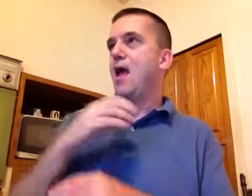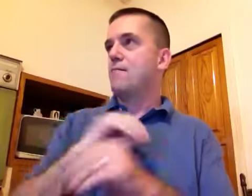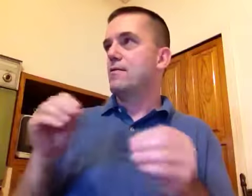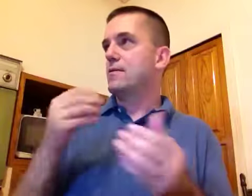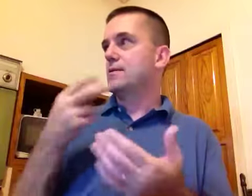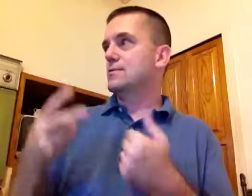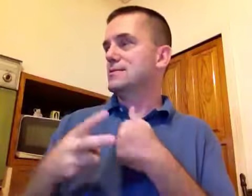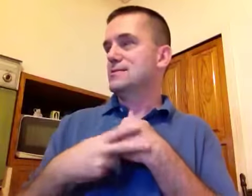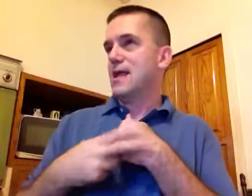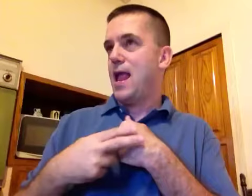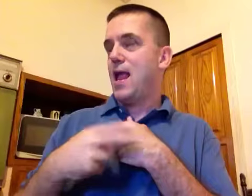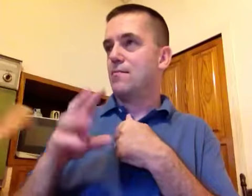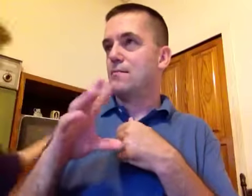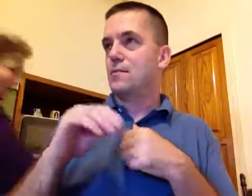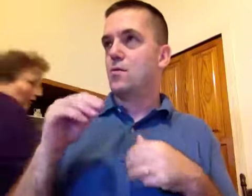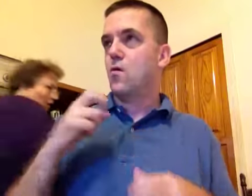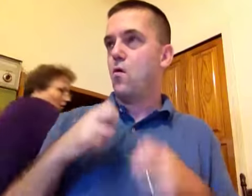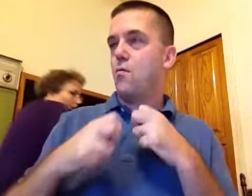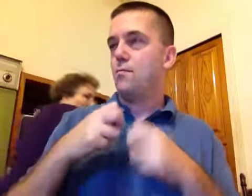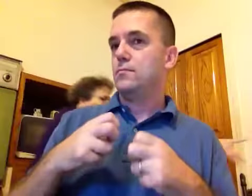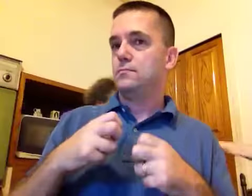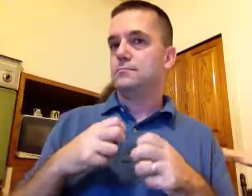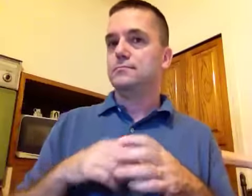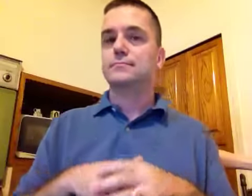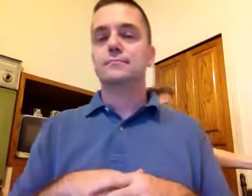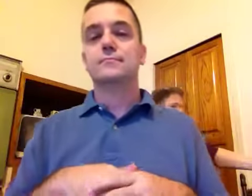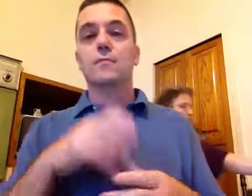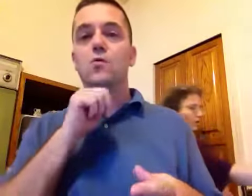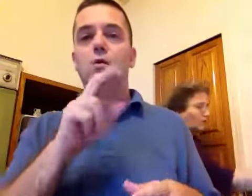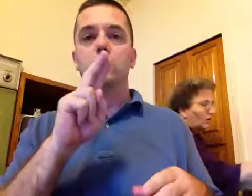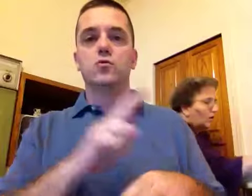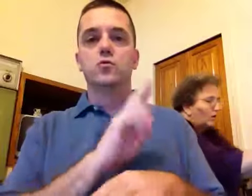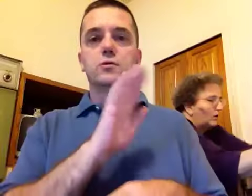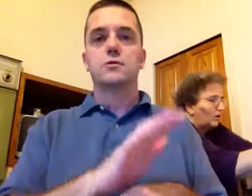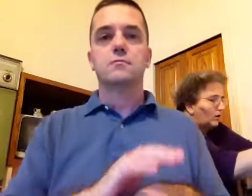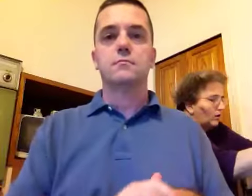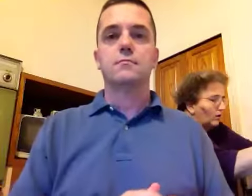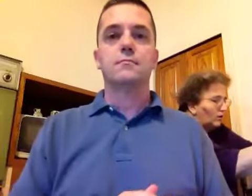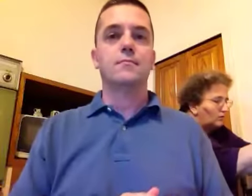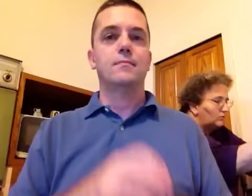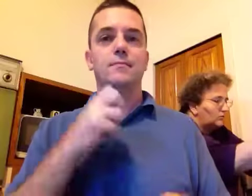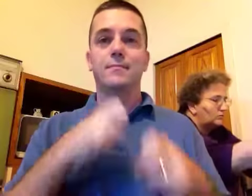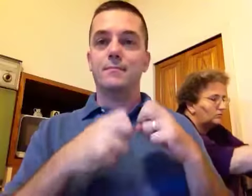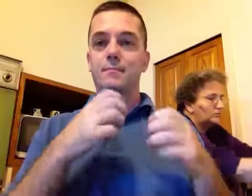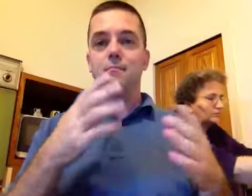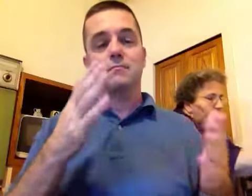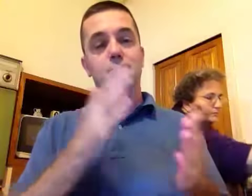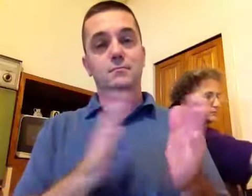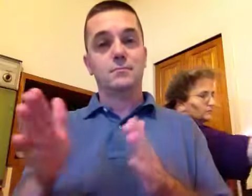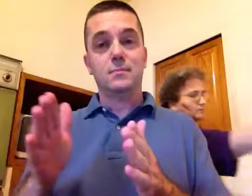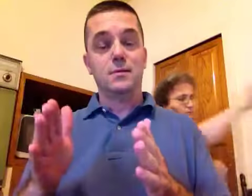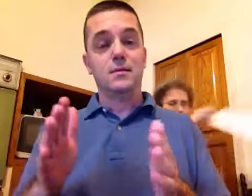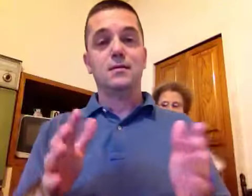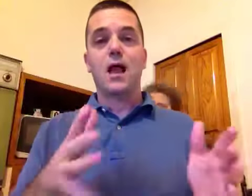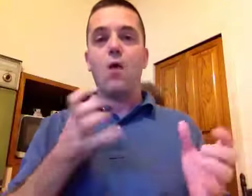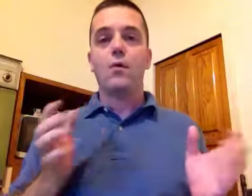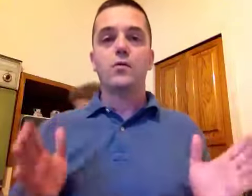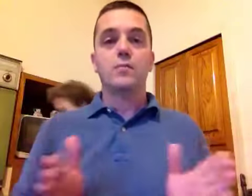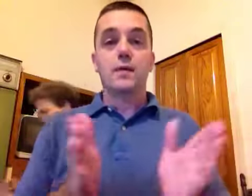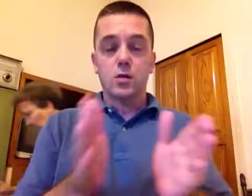think a lot of it. So probably we don't want to use his plan. Right. I want to be encouraged by him to do good